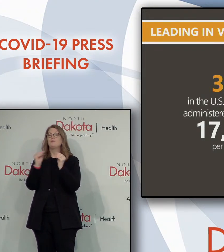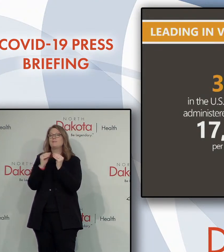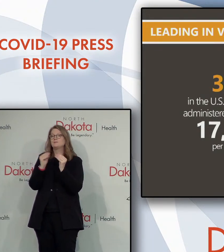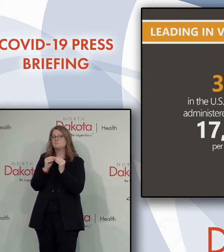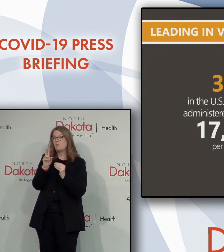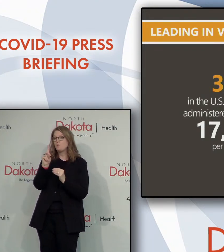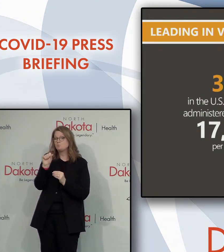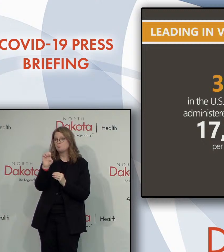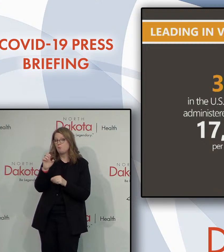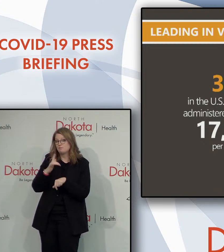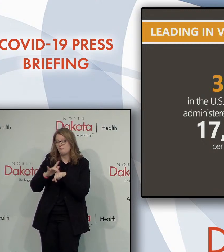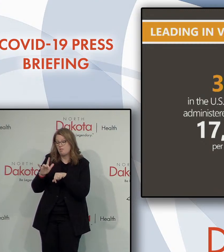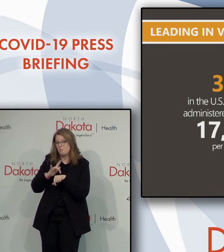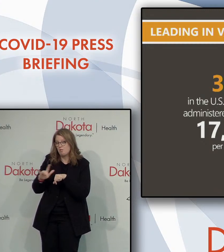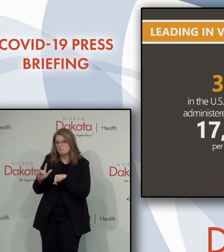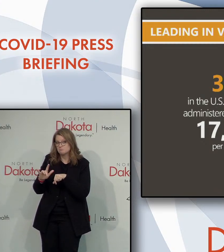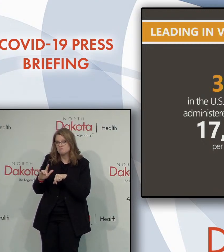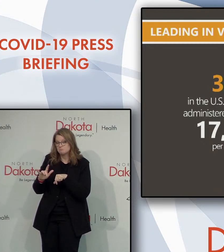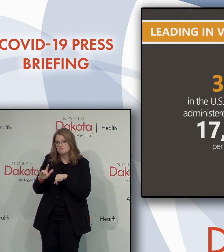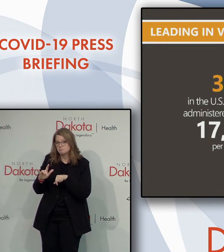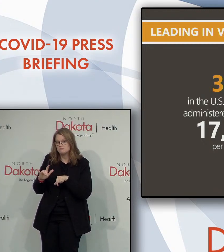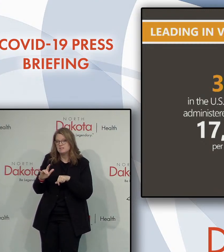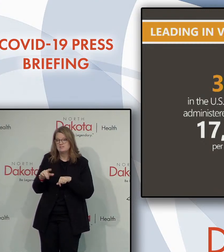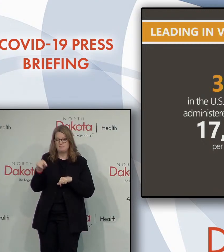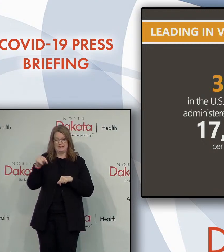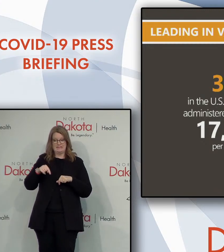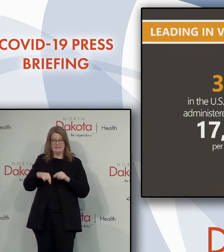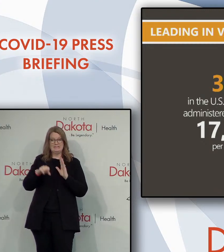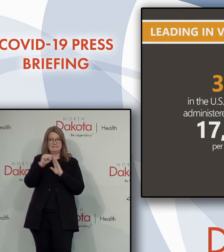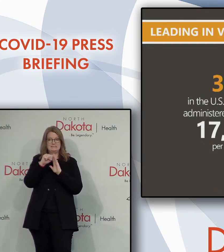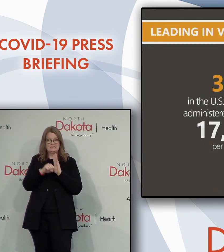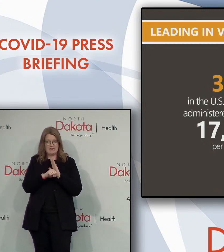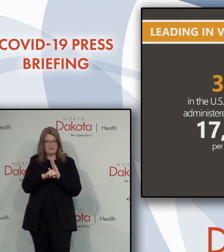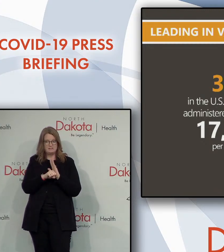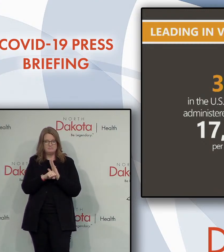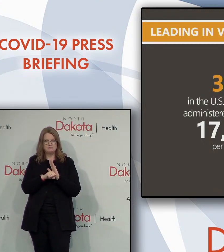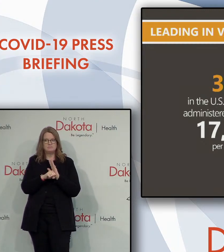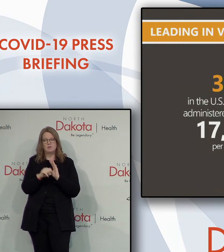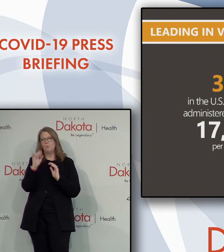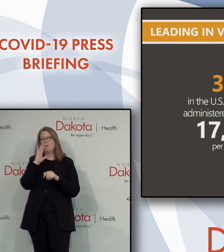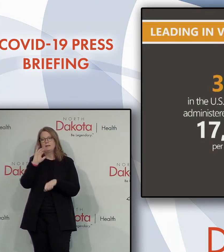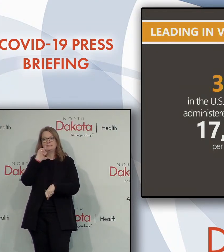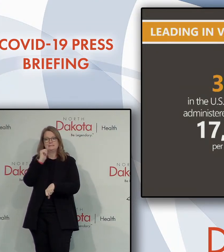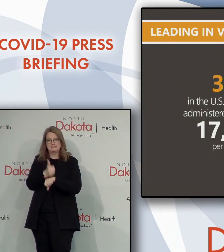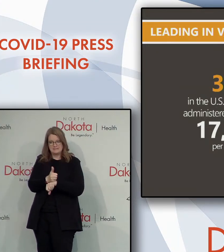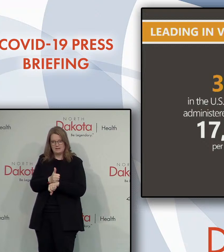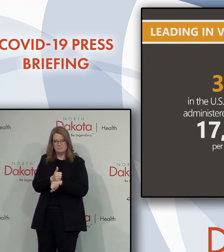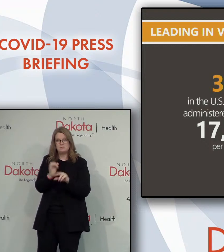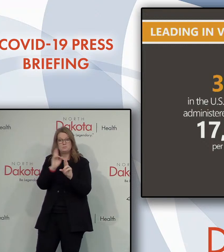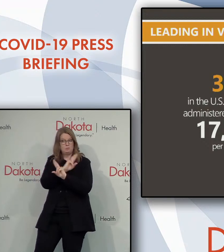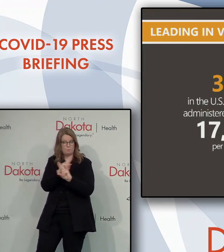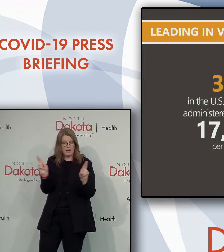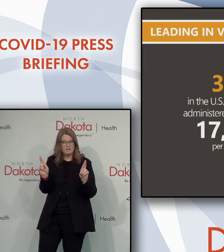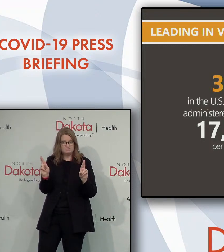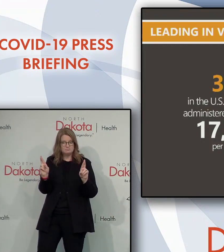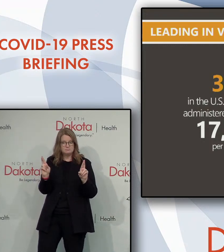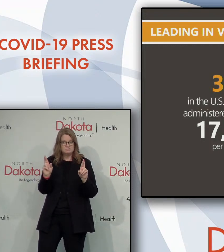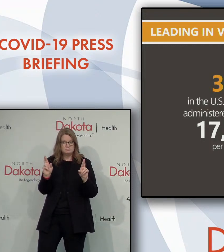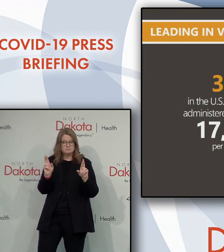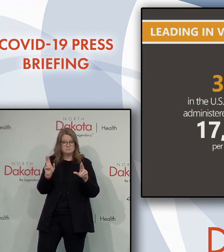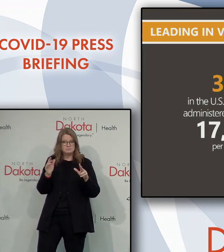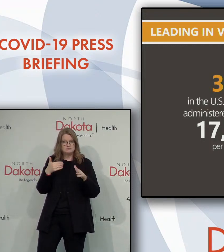available, then we're going to have to, as a state, be set up and in position to make sure that we're able to continue to